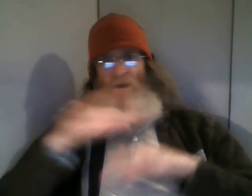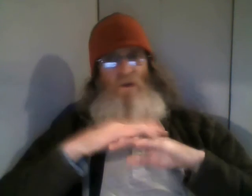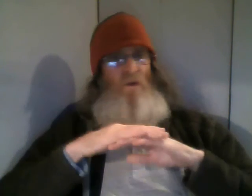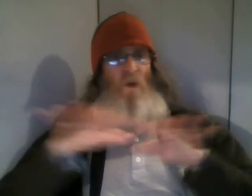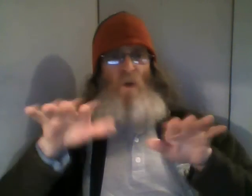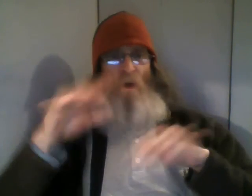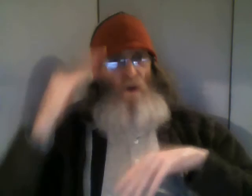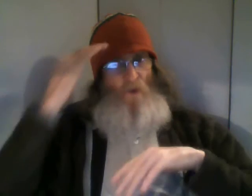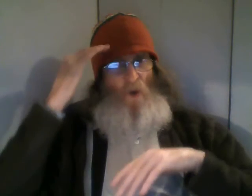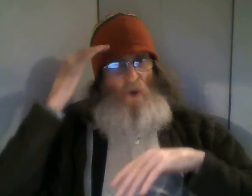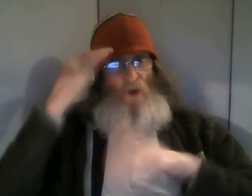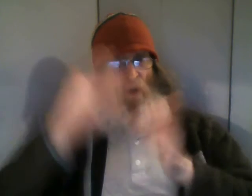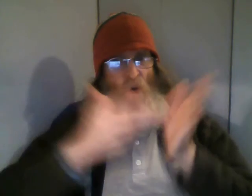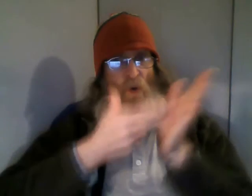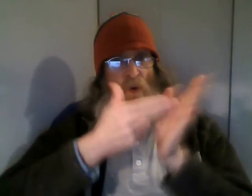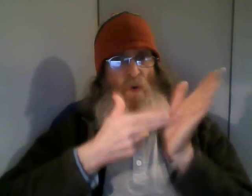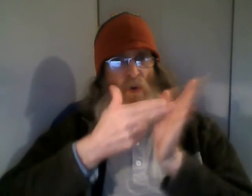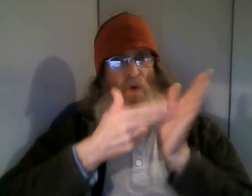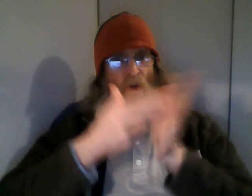he wins confidence.